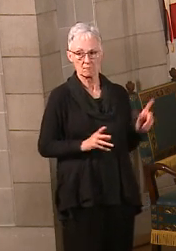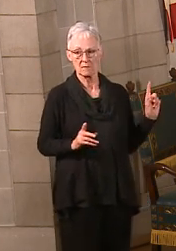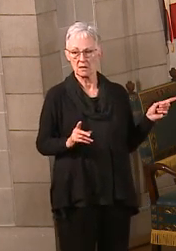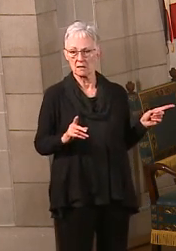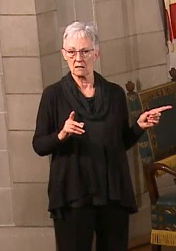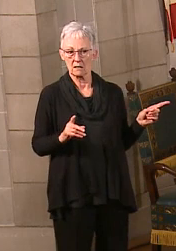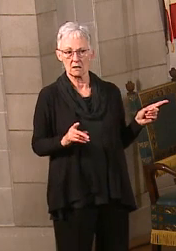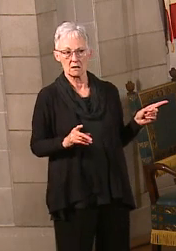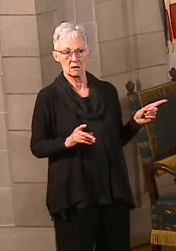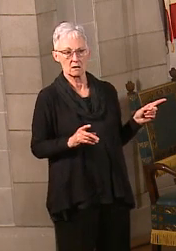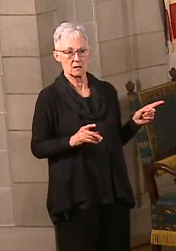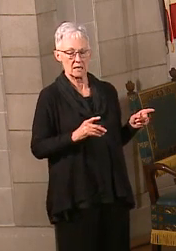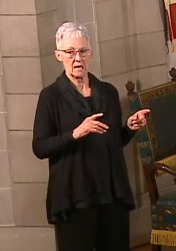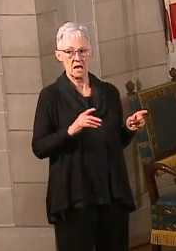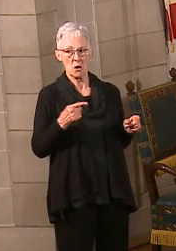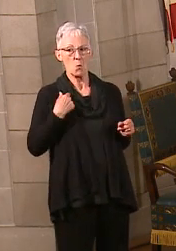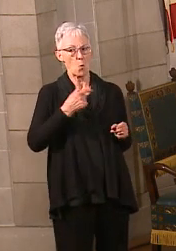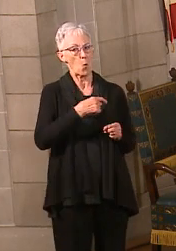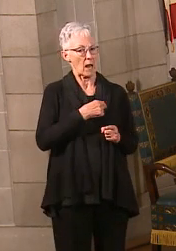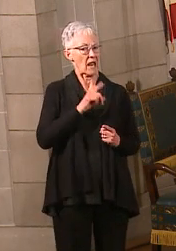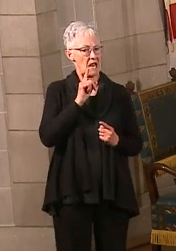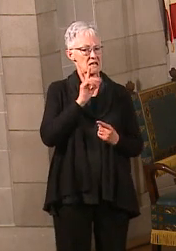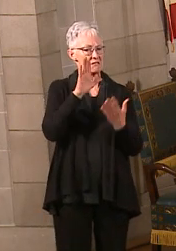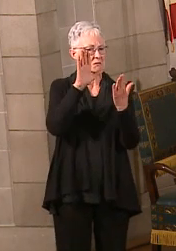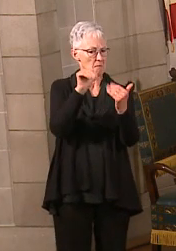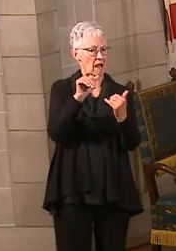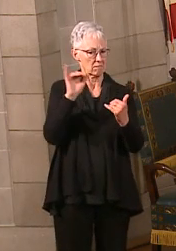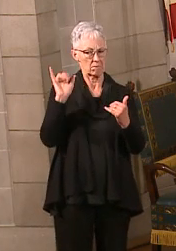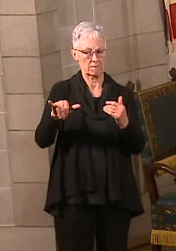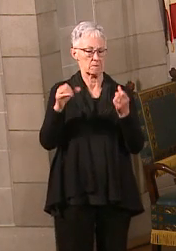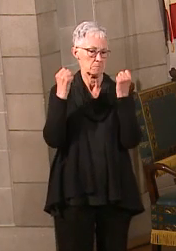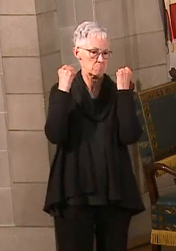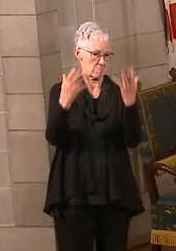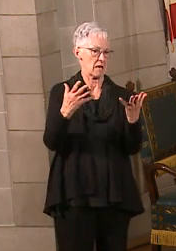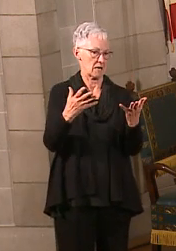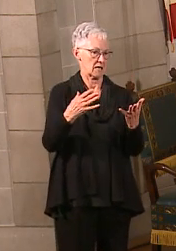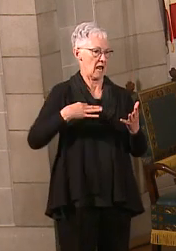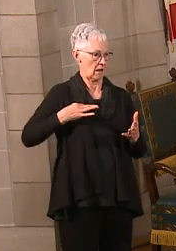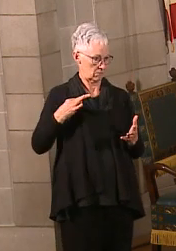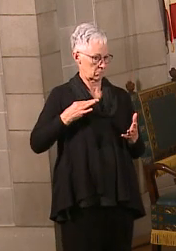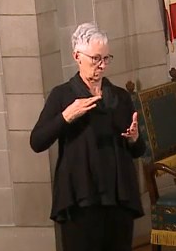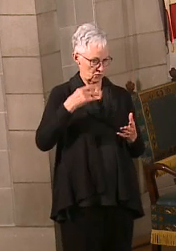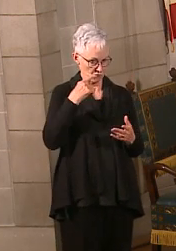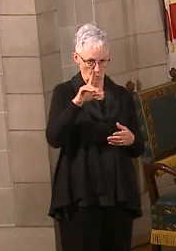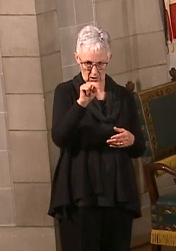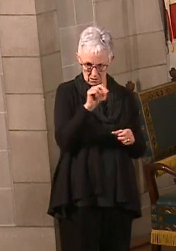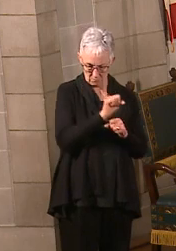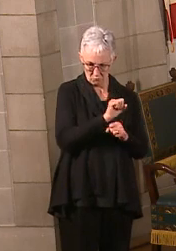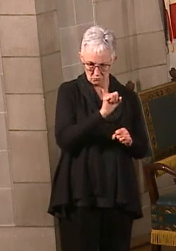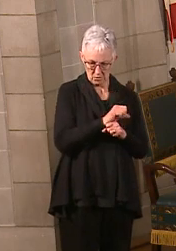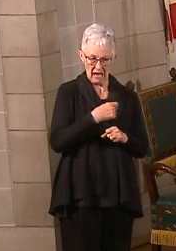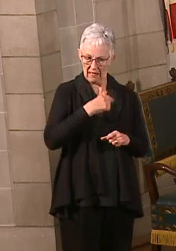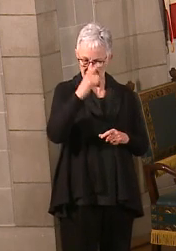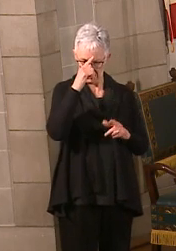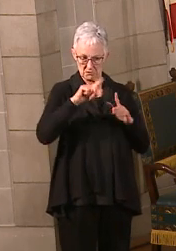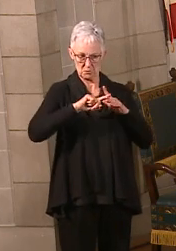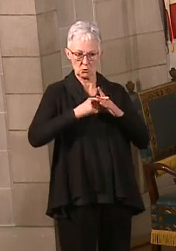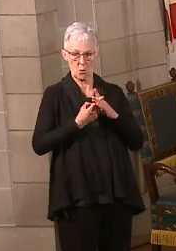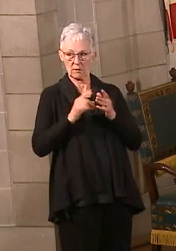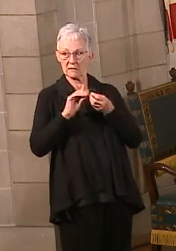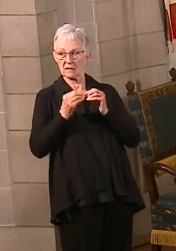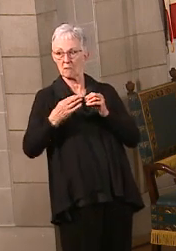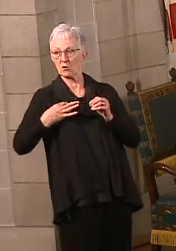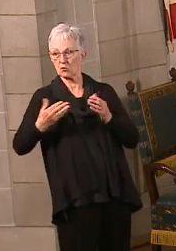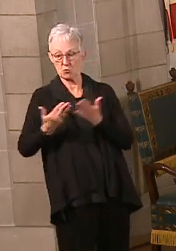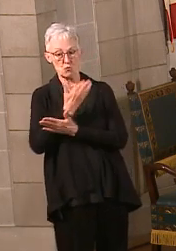so. Yeah, it's about what we had expected. Does seem to be leveling out, maybe even dropping back a little bit.